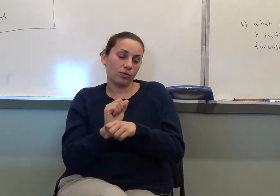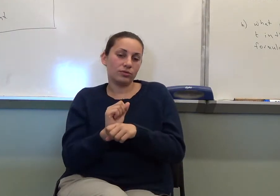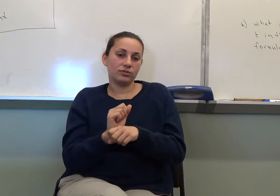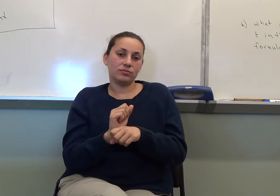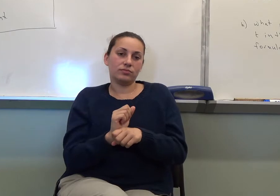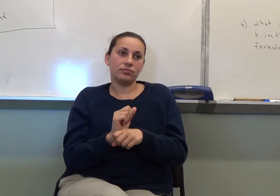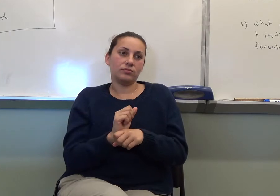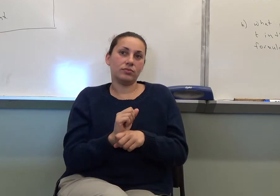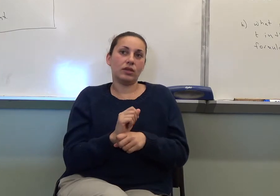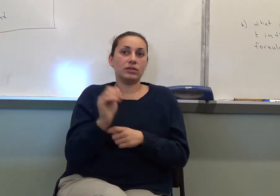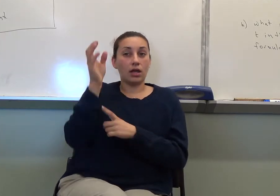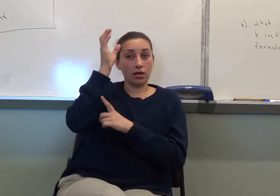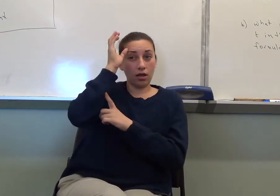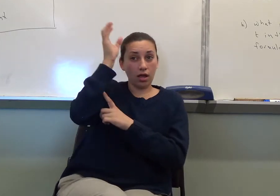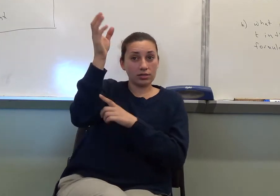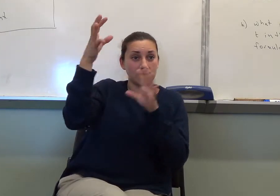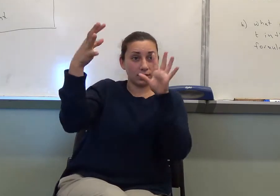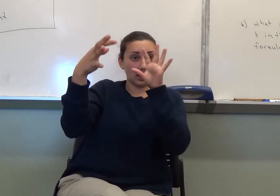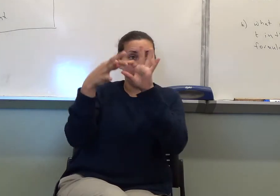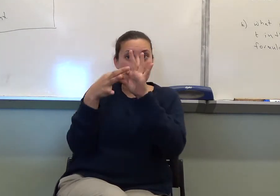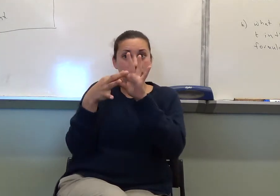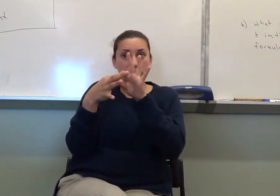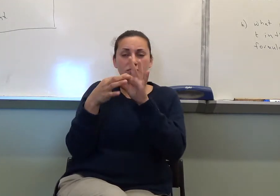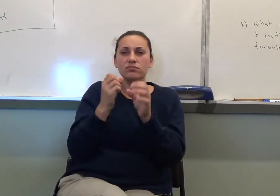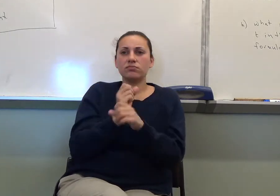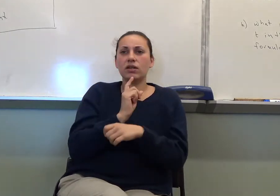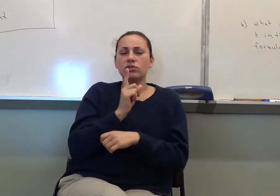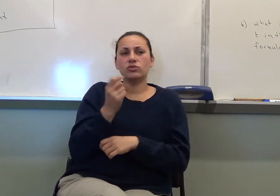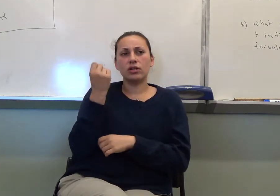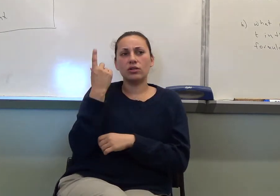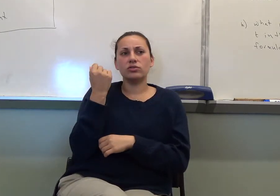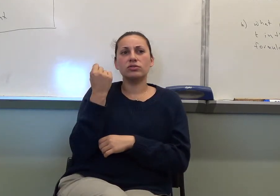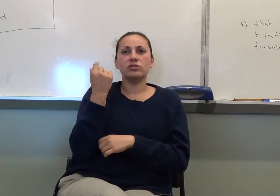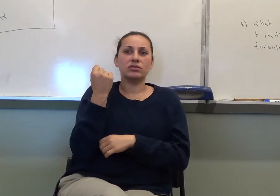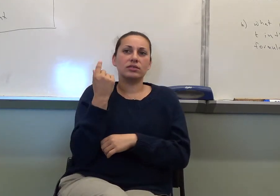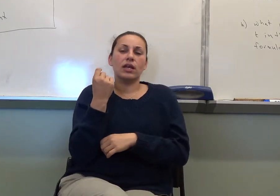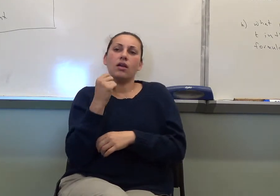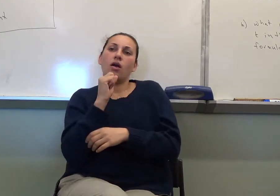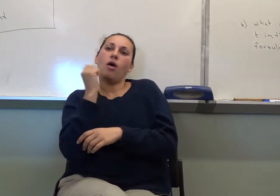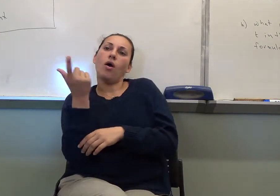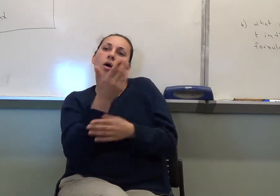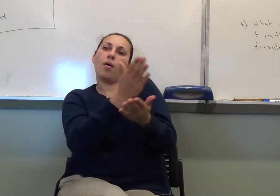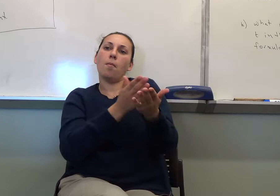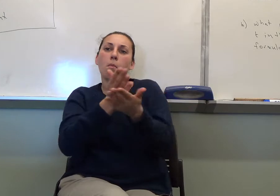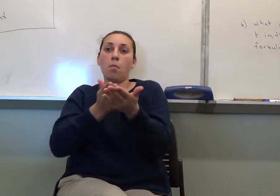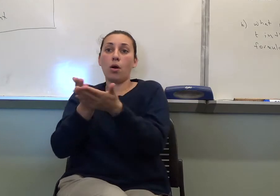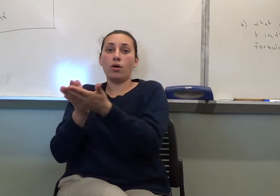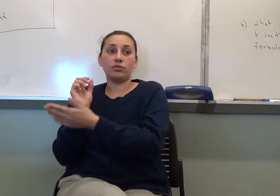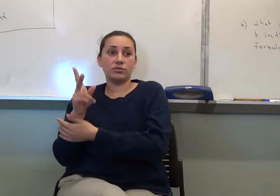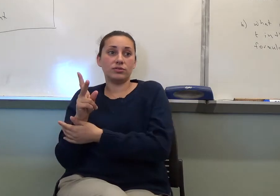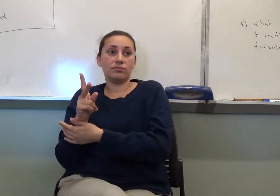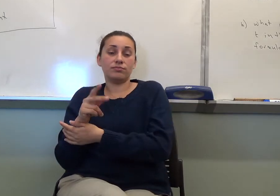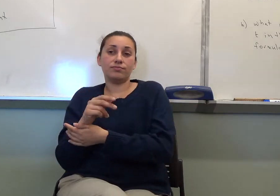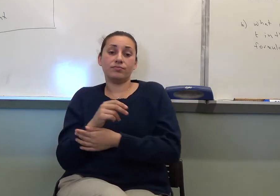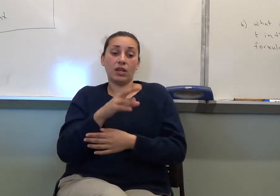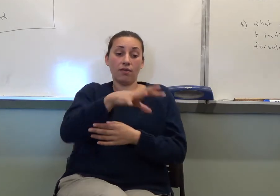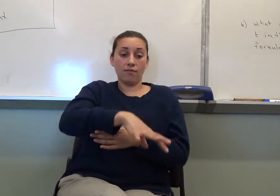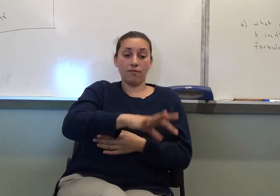concept connection here to make sure that you understand the pieces of the puzzle there, to find the interest earned on $6,000